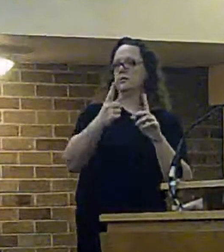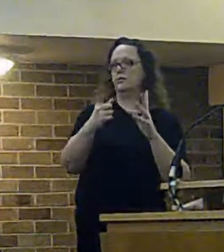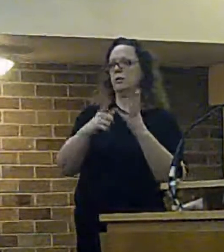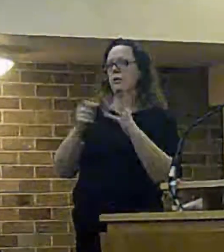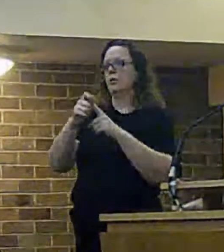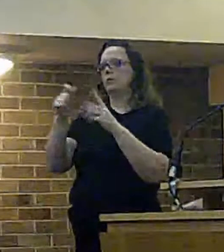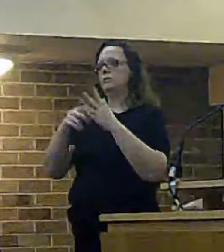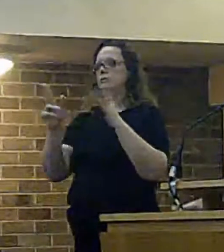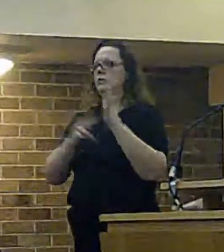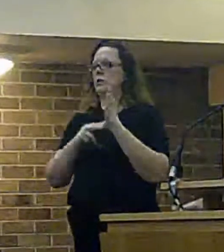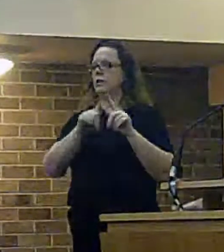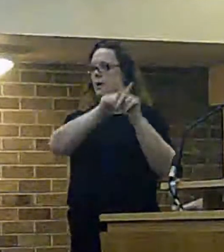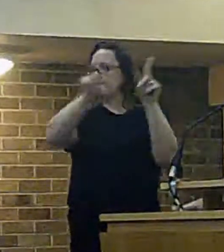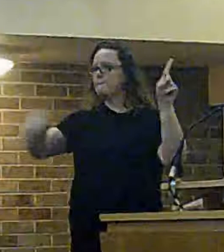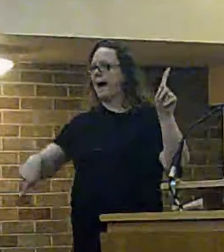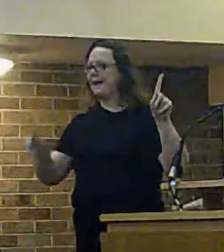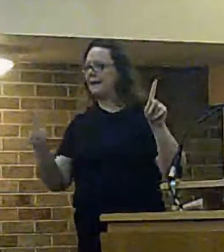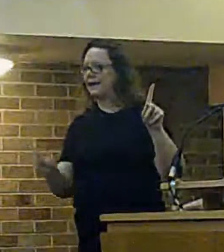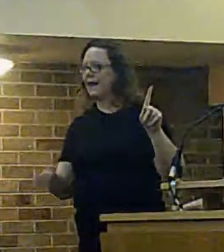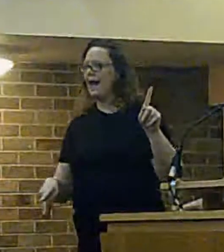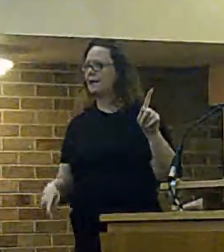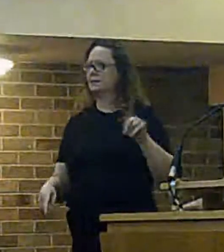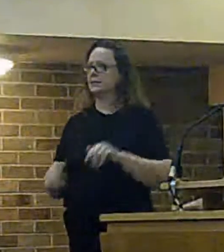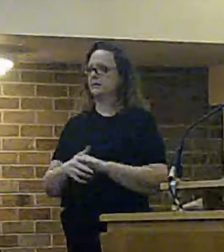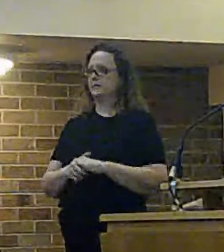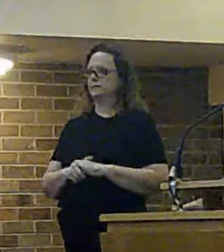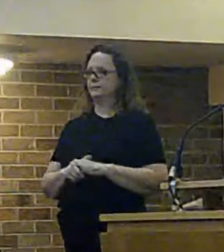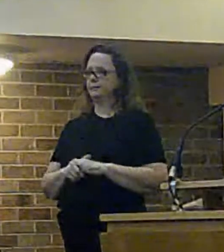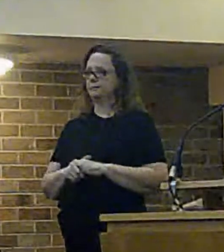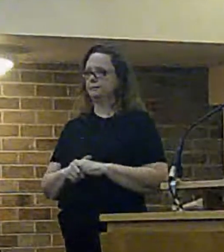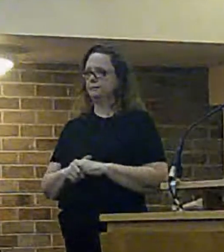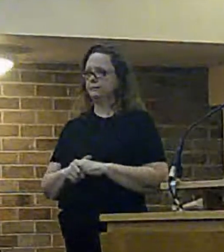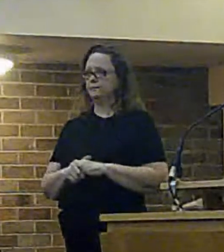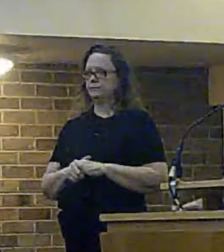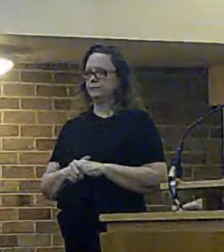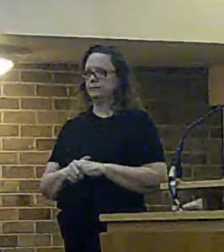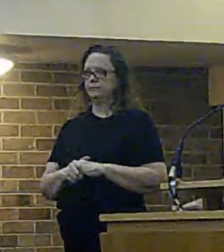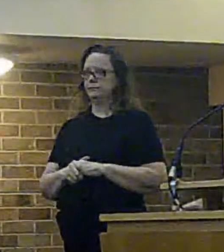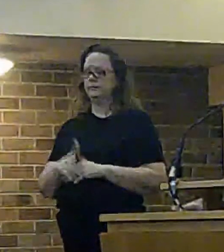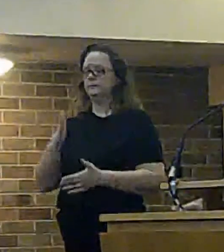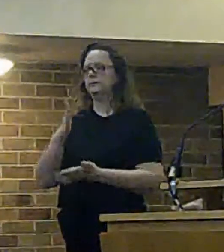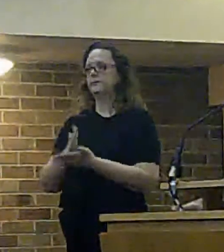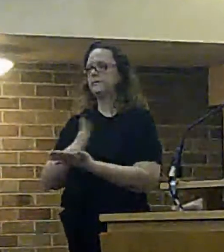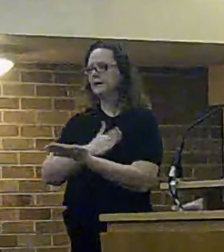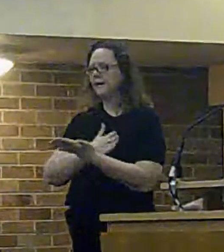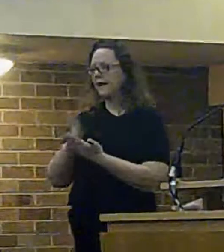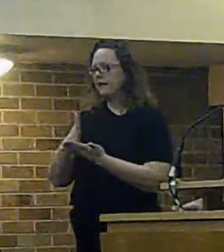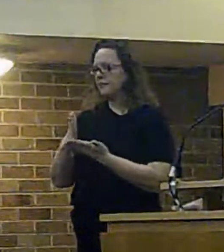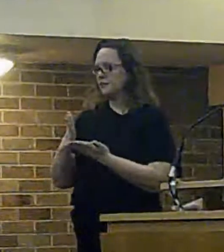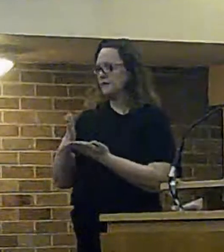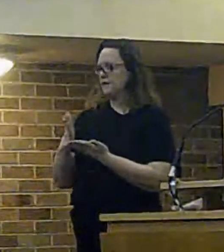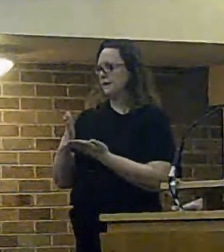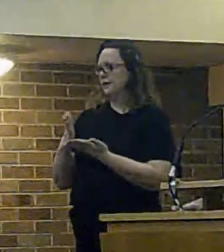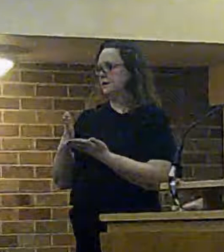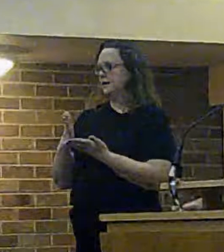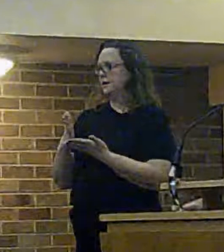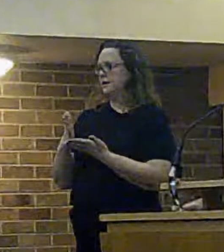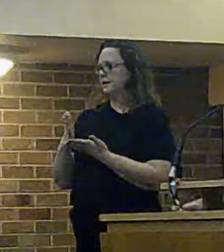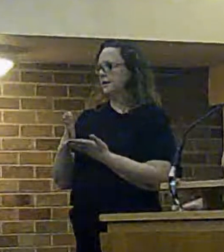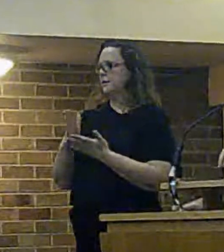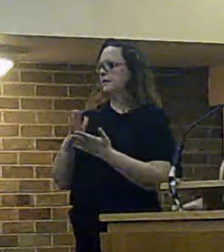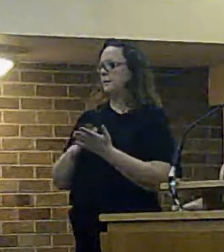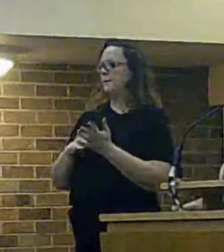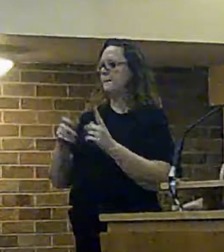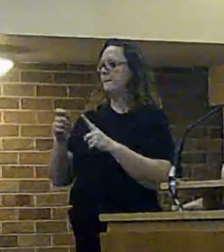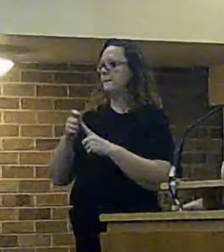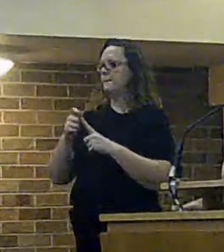back. The point I should make is as well, for absolute clarity, the mapping that we've done is based on